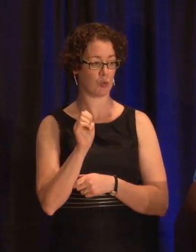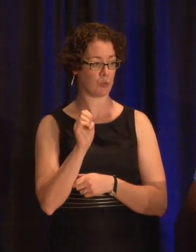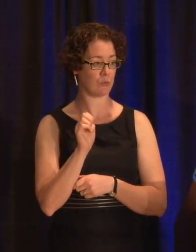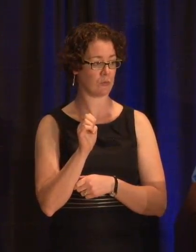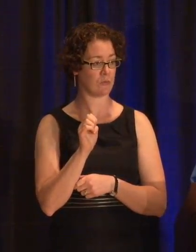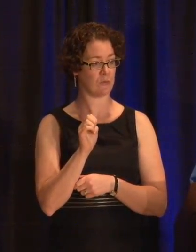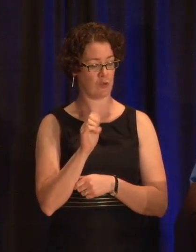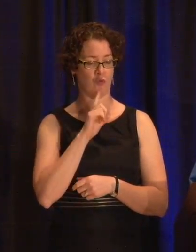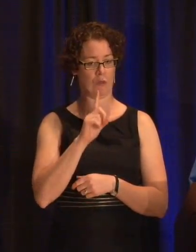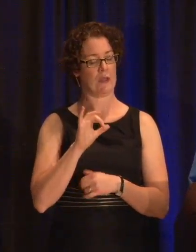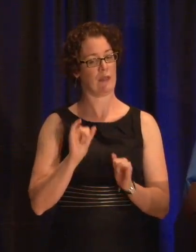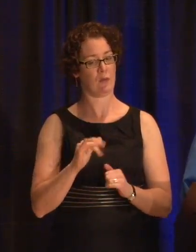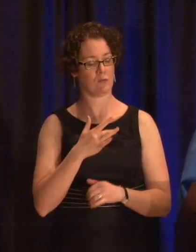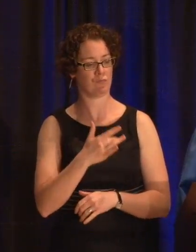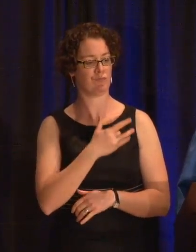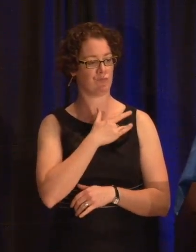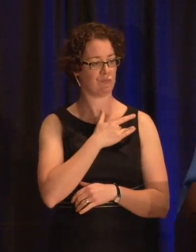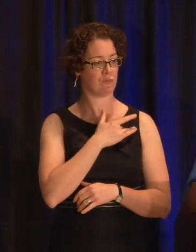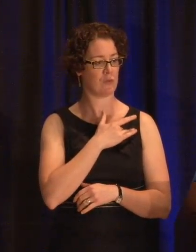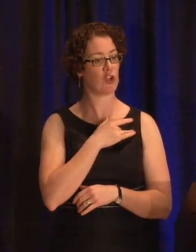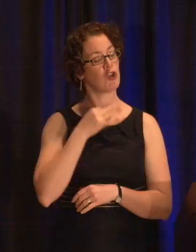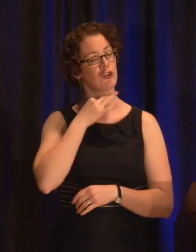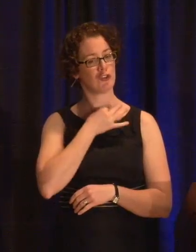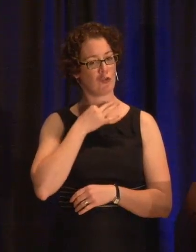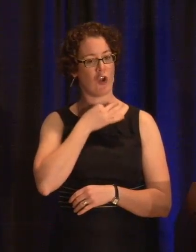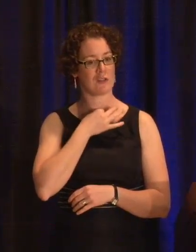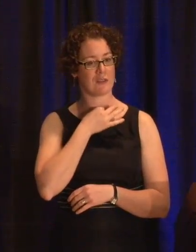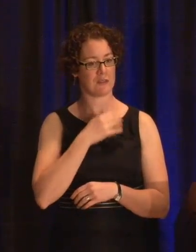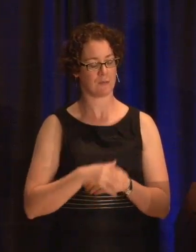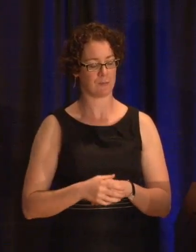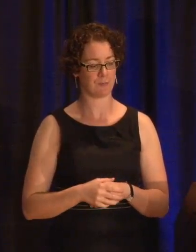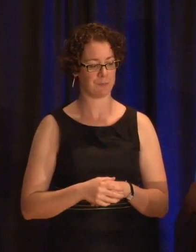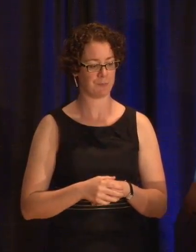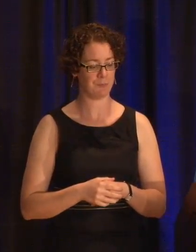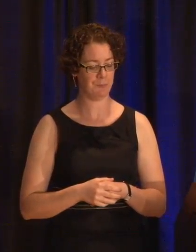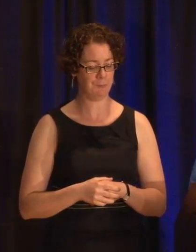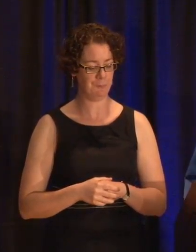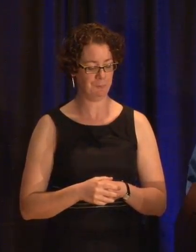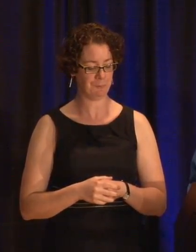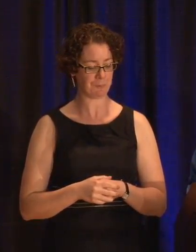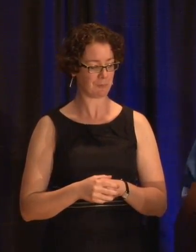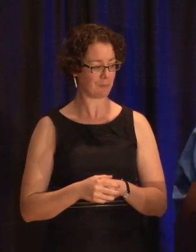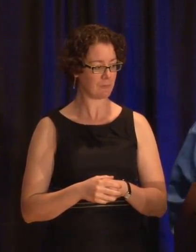that truly speaks to me, which is curiosity.